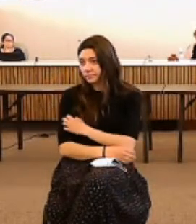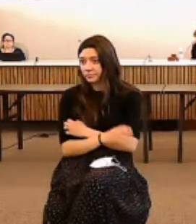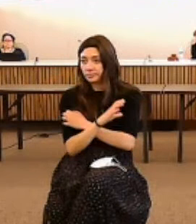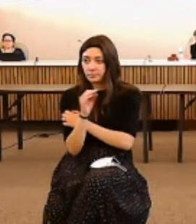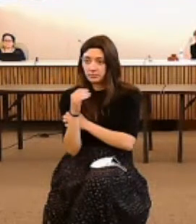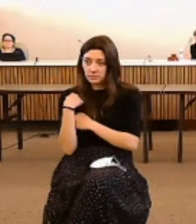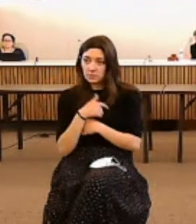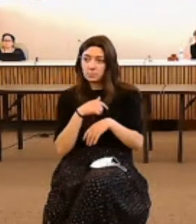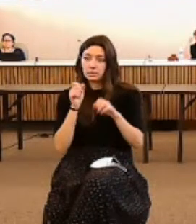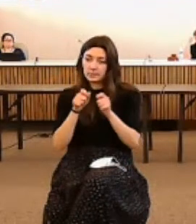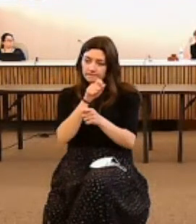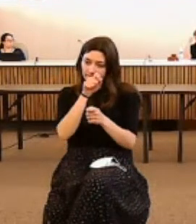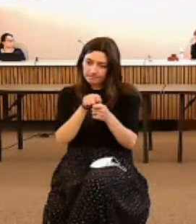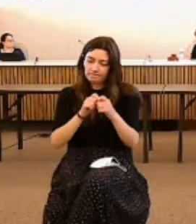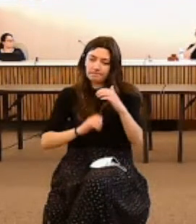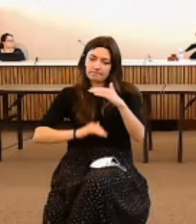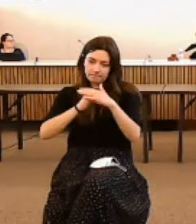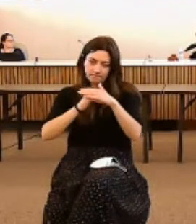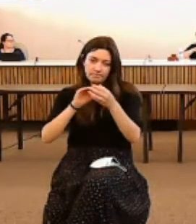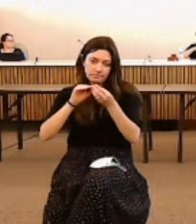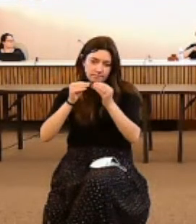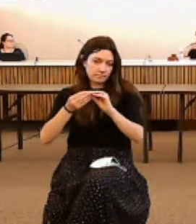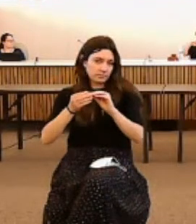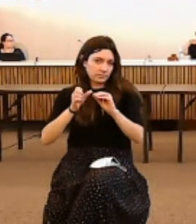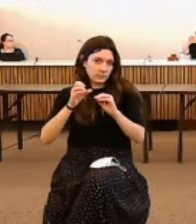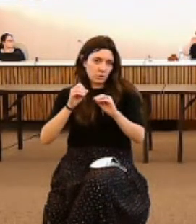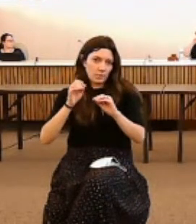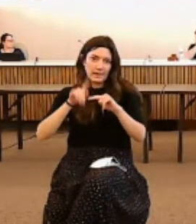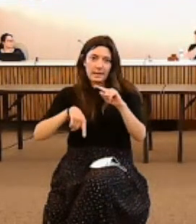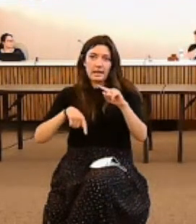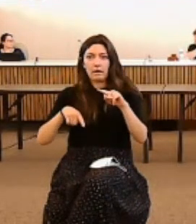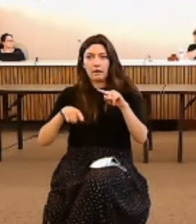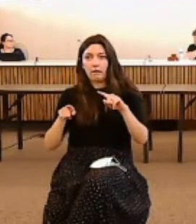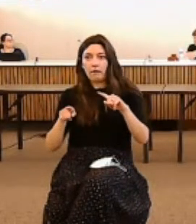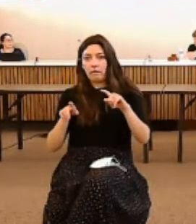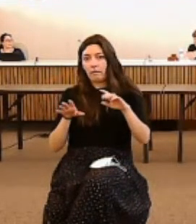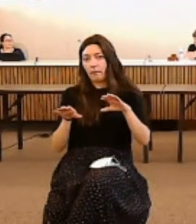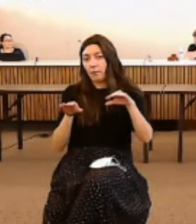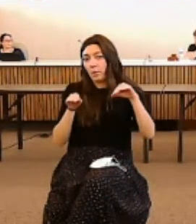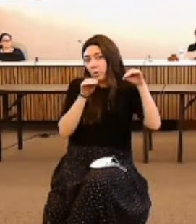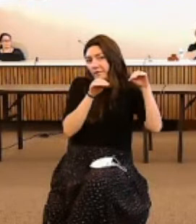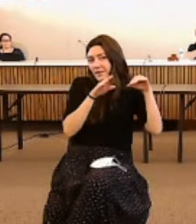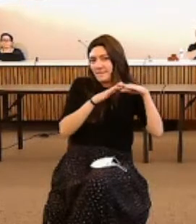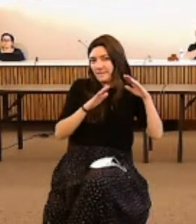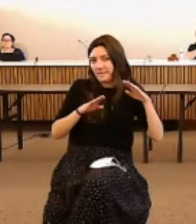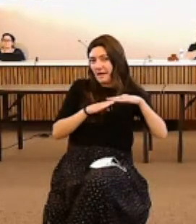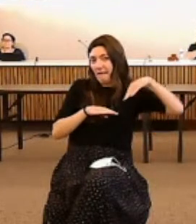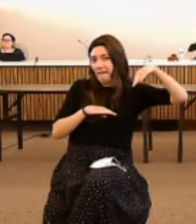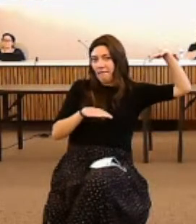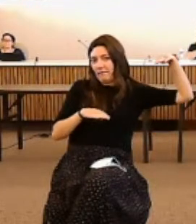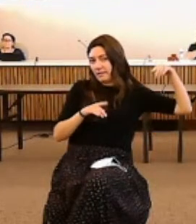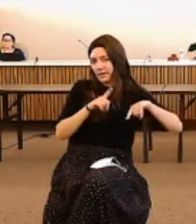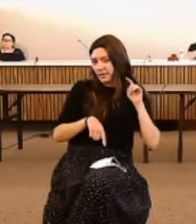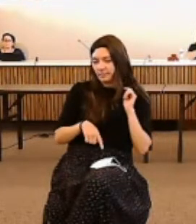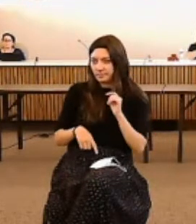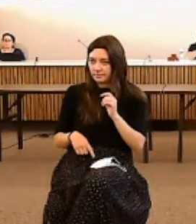specify the actual maximum so it can't essentially creep up the hill. Yeah.